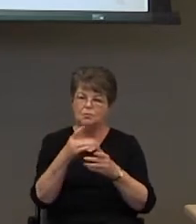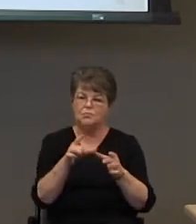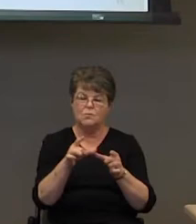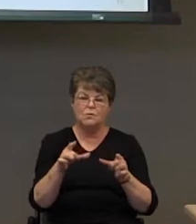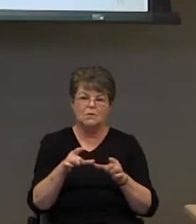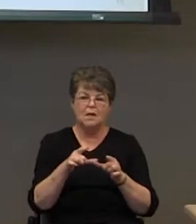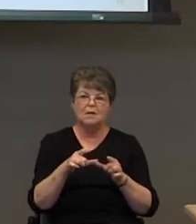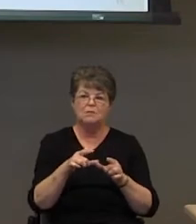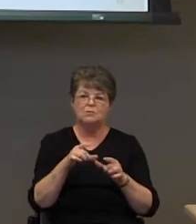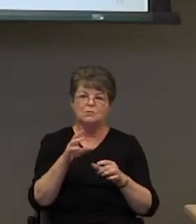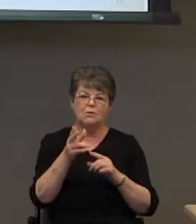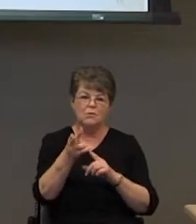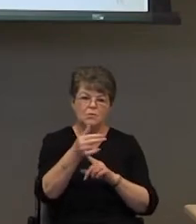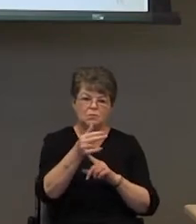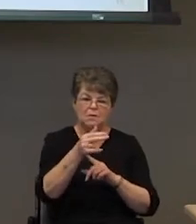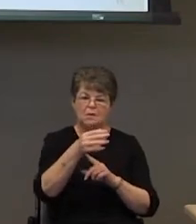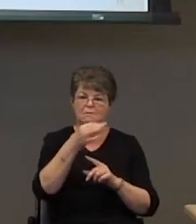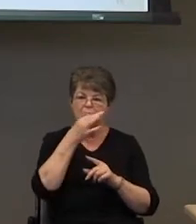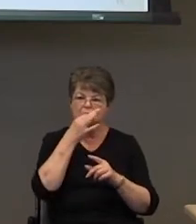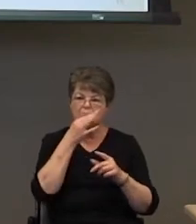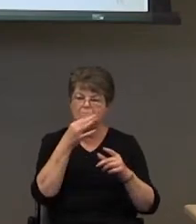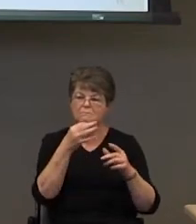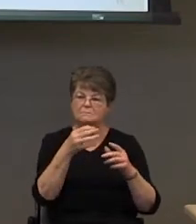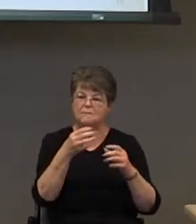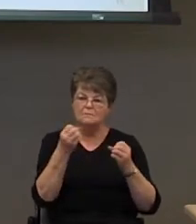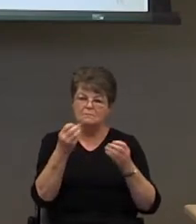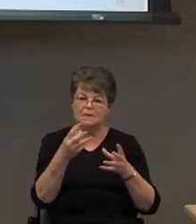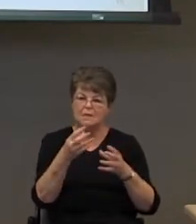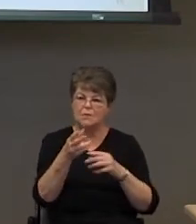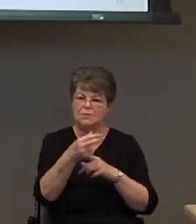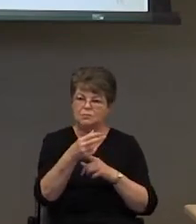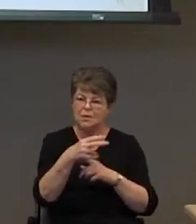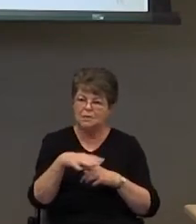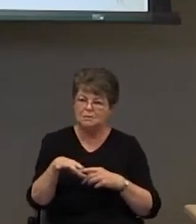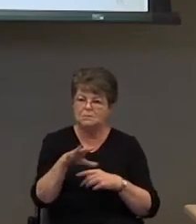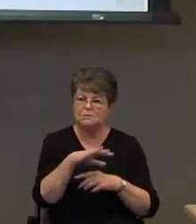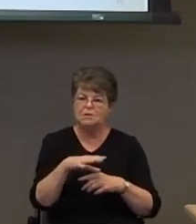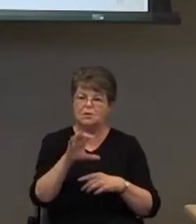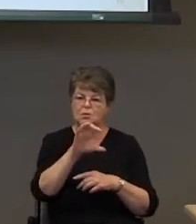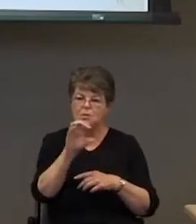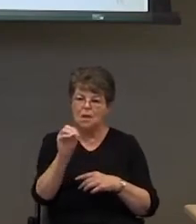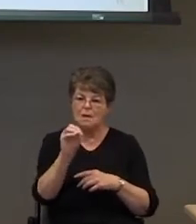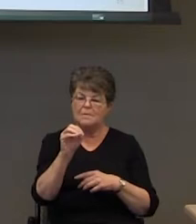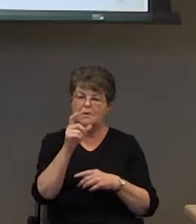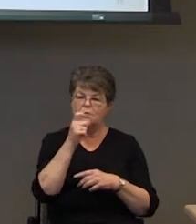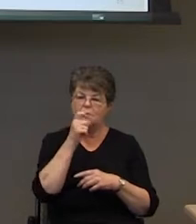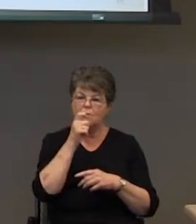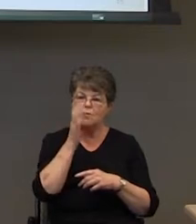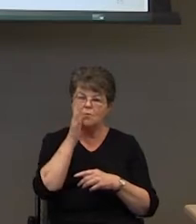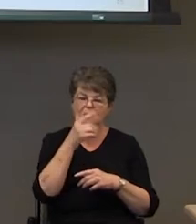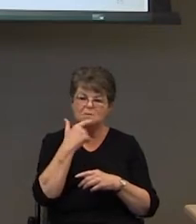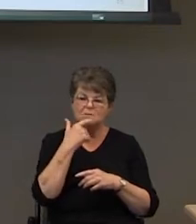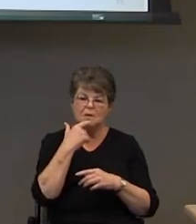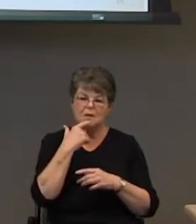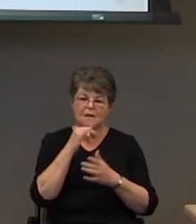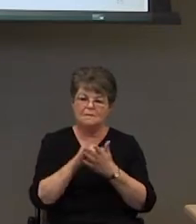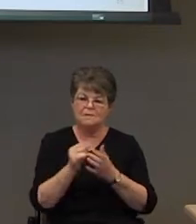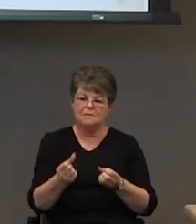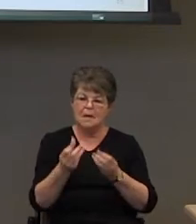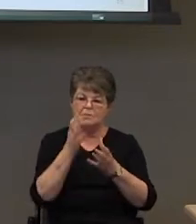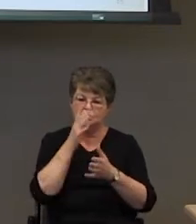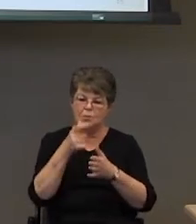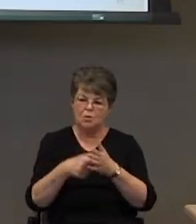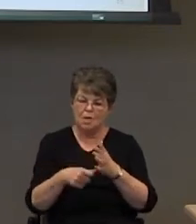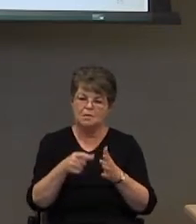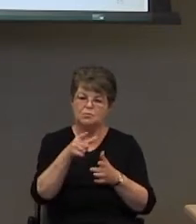and as our hotel and accommodations expand, there's a lot of opportunity there. There are companies that specifically will tell you this is how much it'll cost and